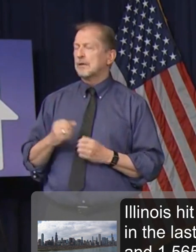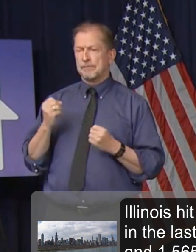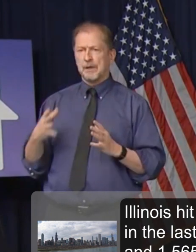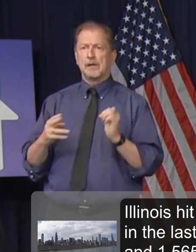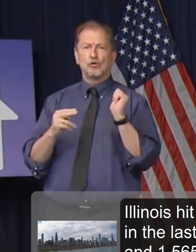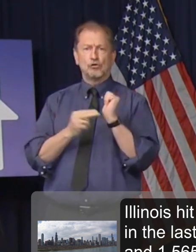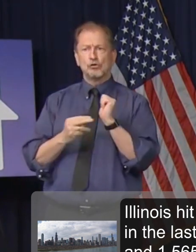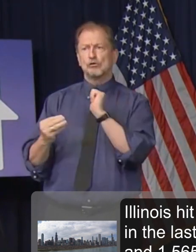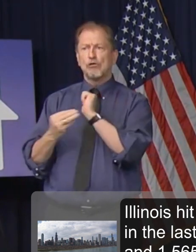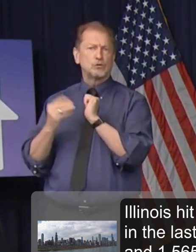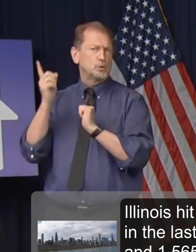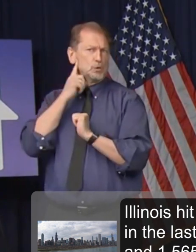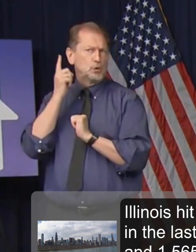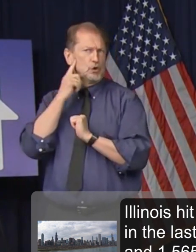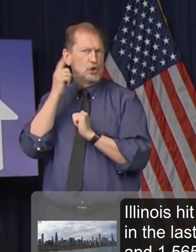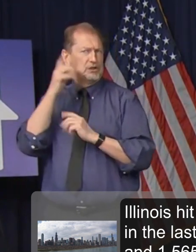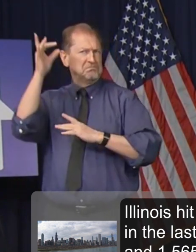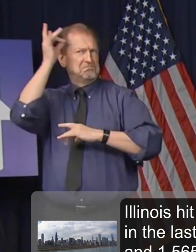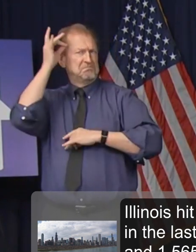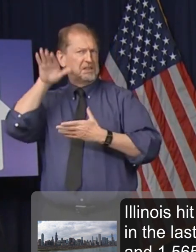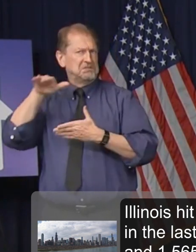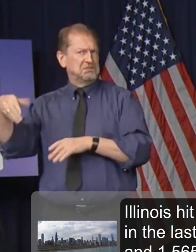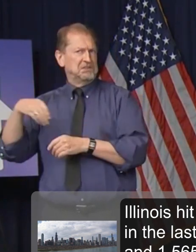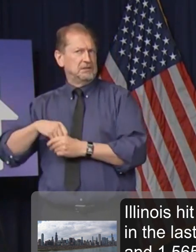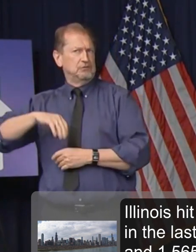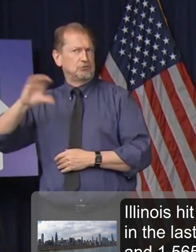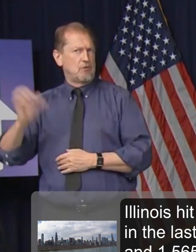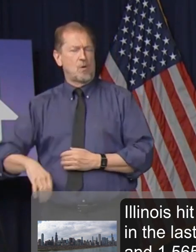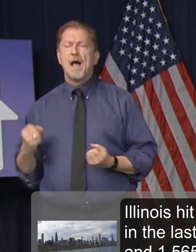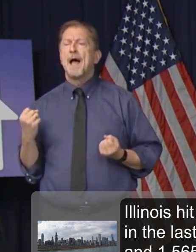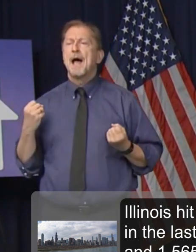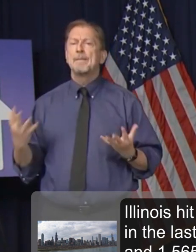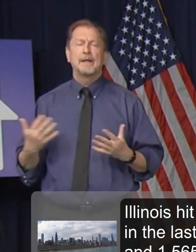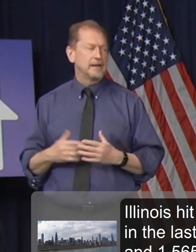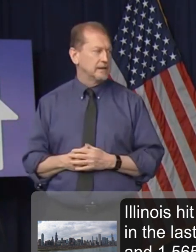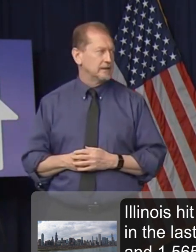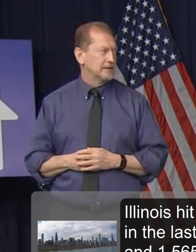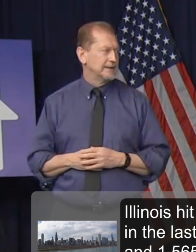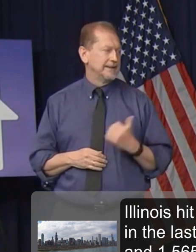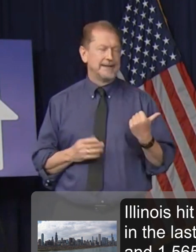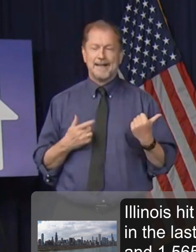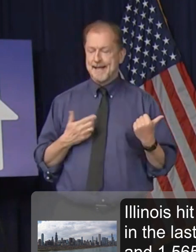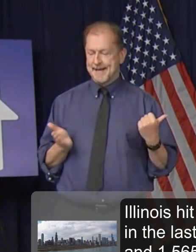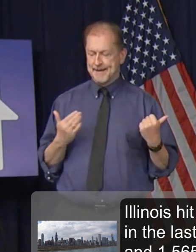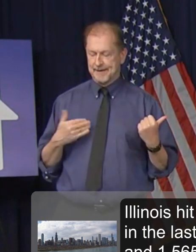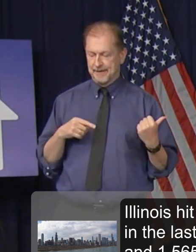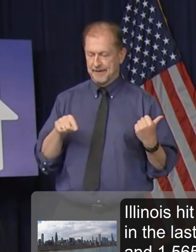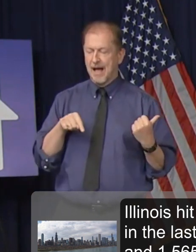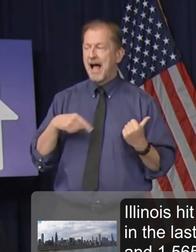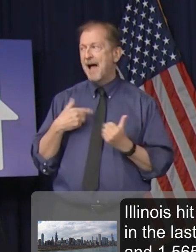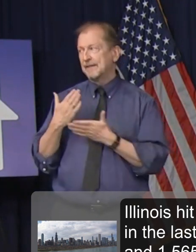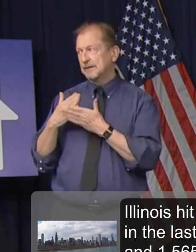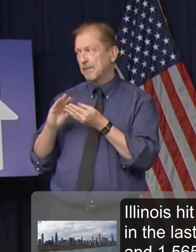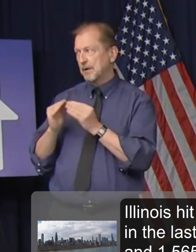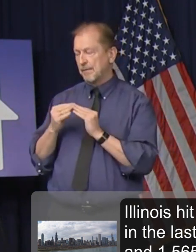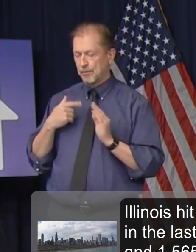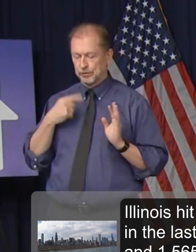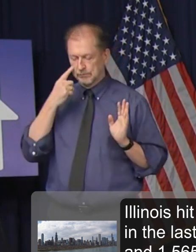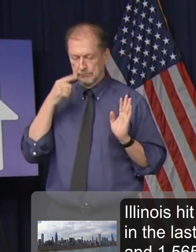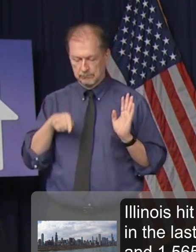and doctors getting sick and dying in Chicago. I carry in my binder some stats. I never